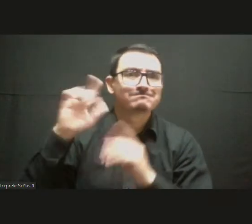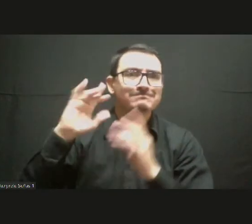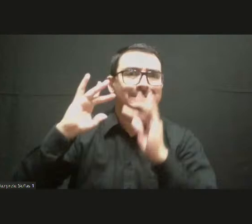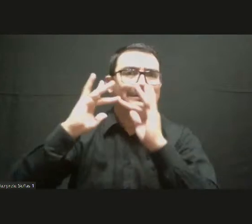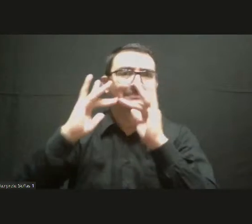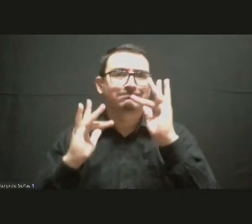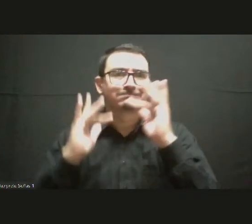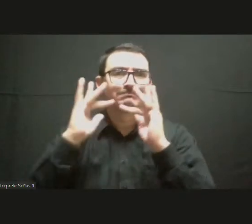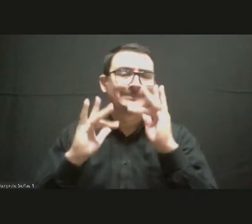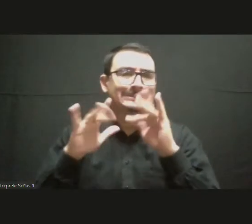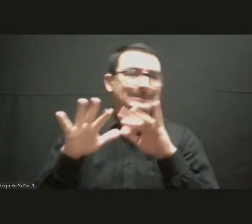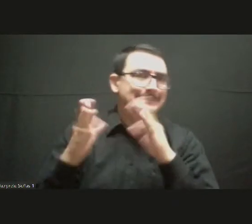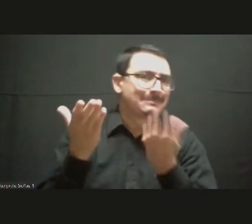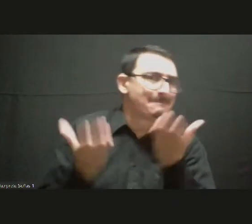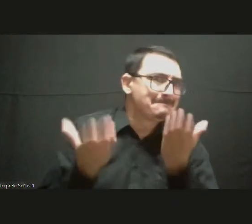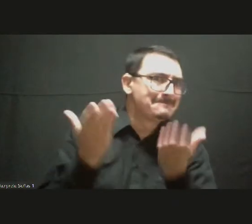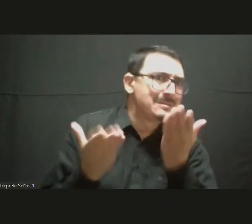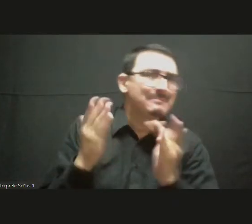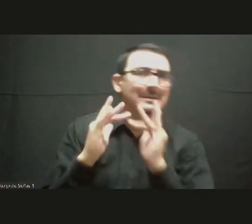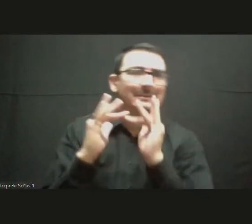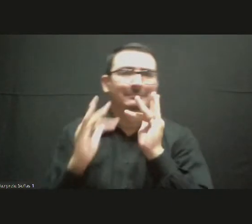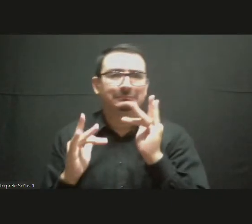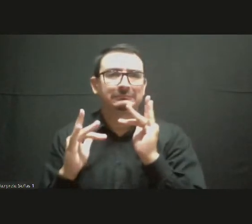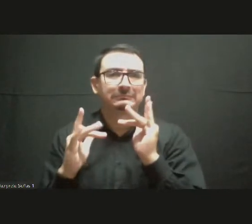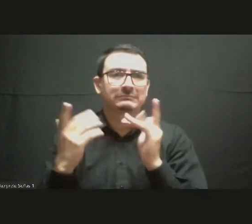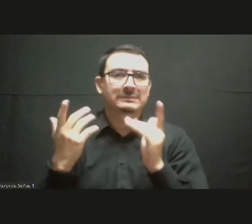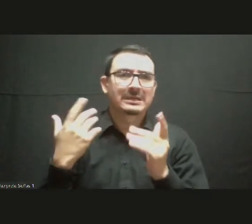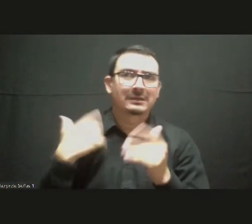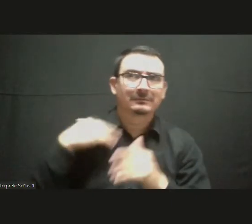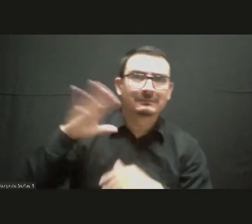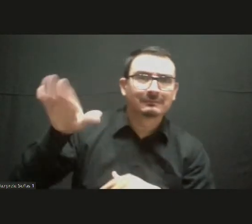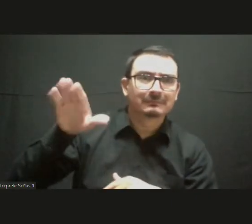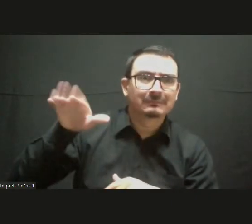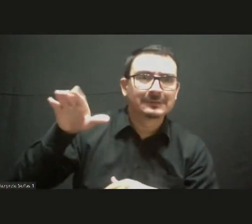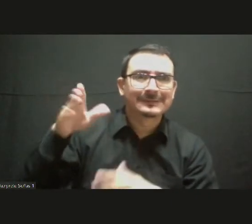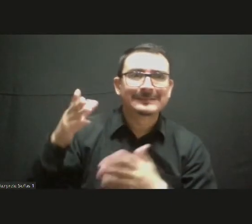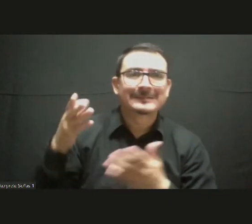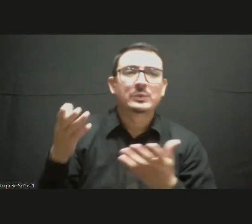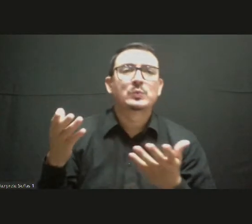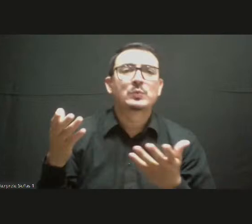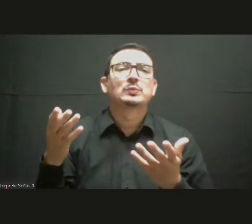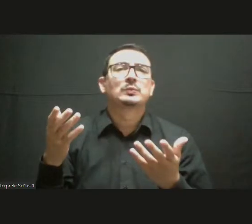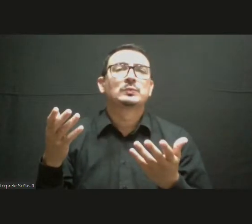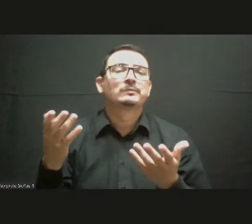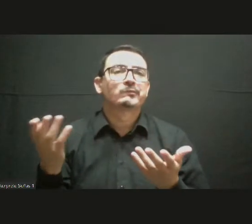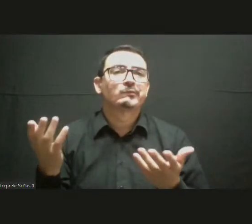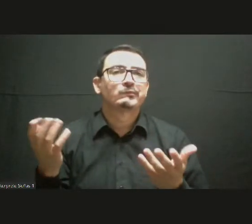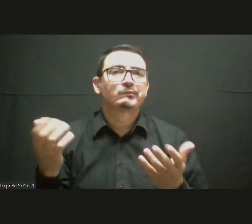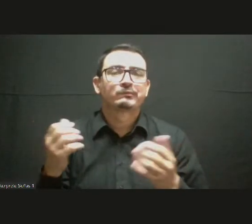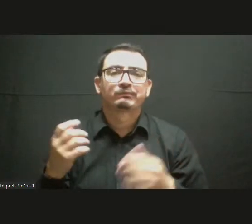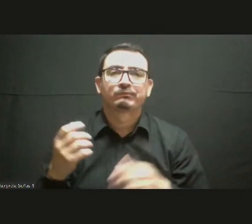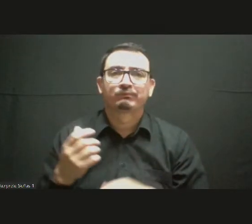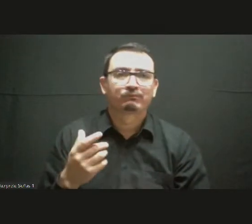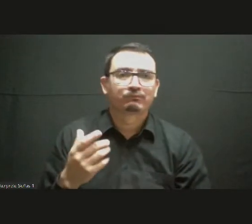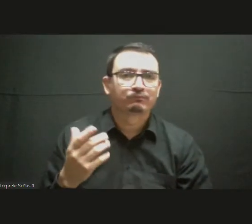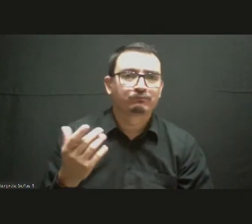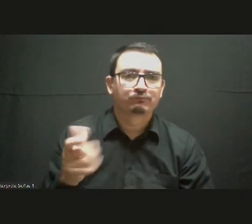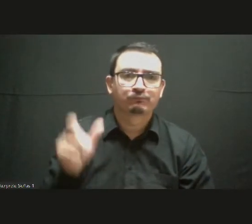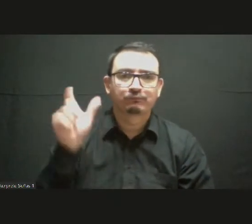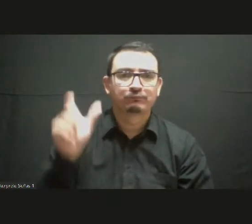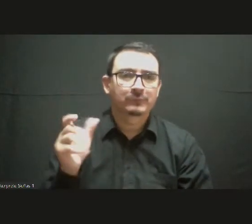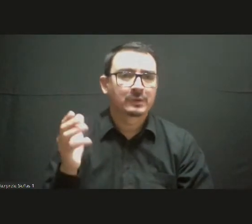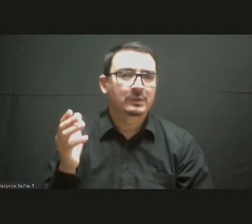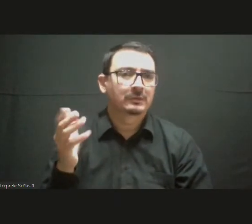So if Mr. Just apparently he is not able to open his microphone. And so I would like